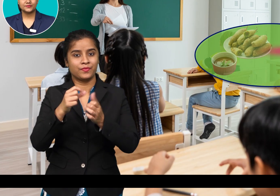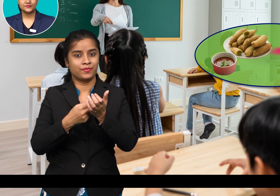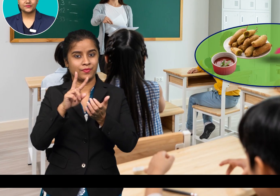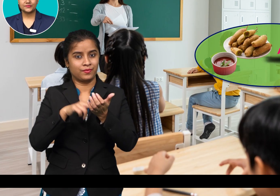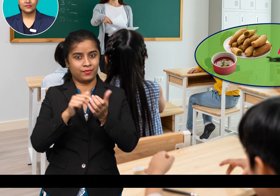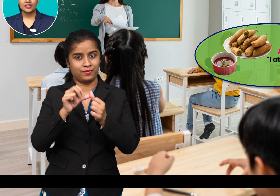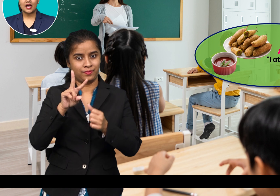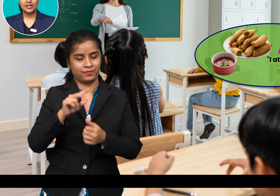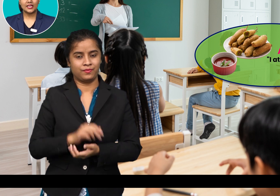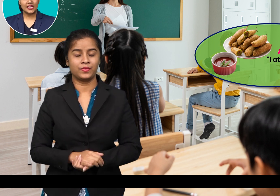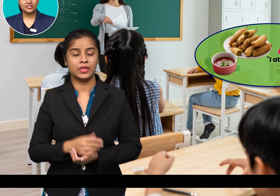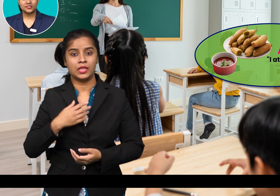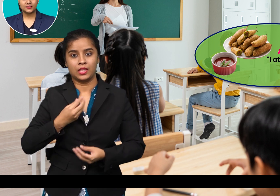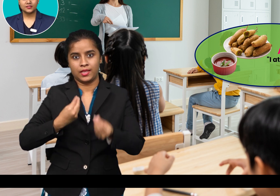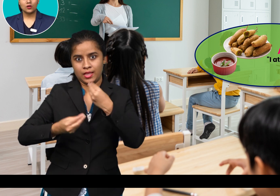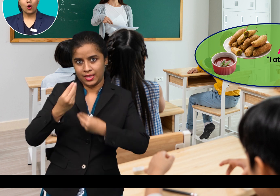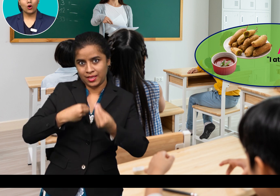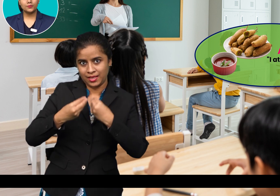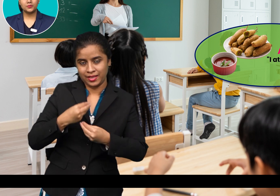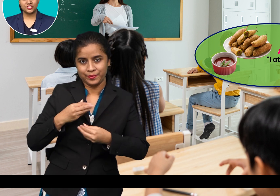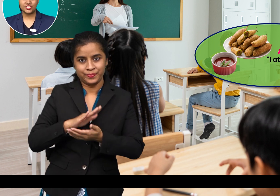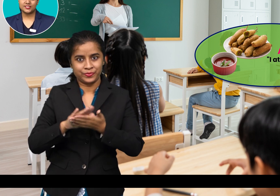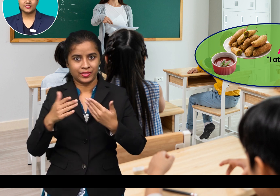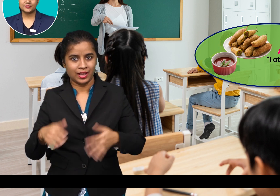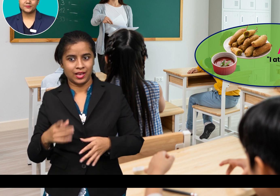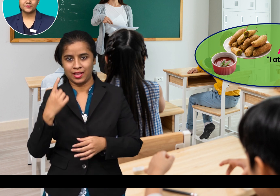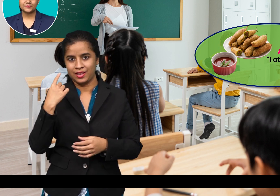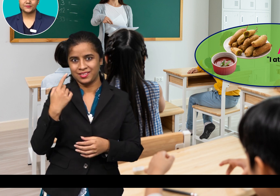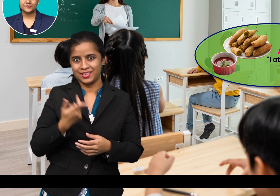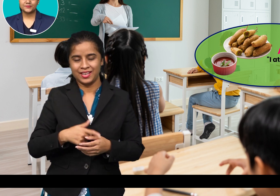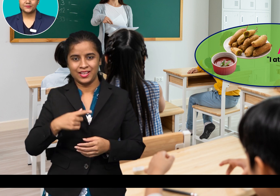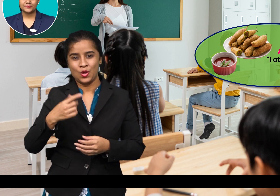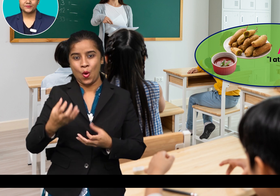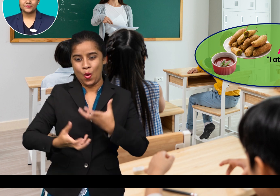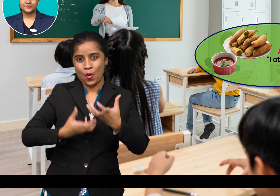Arnav, I ate hot bhajis.